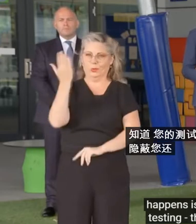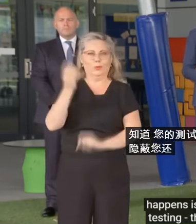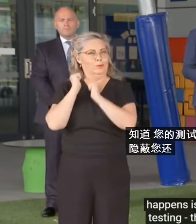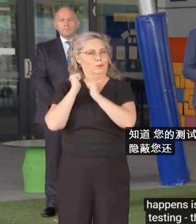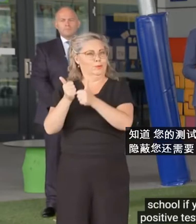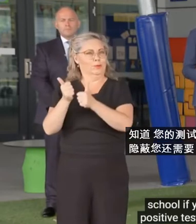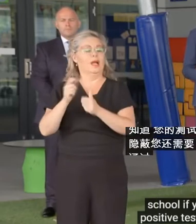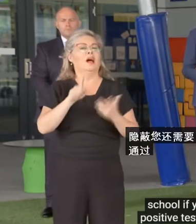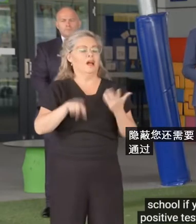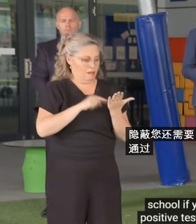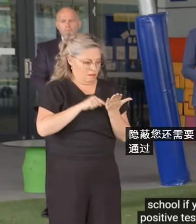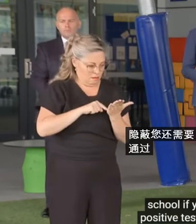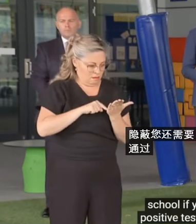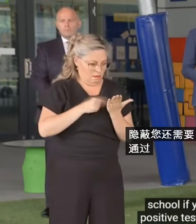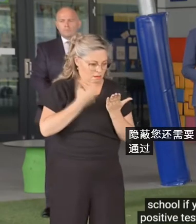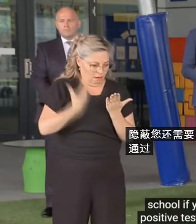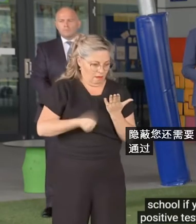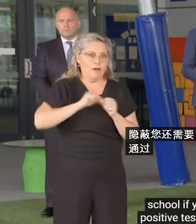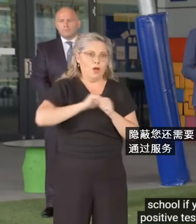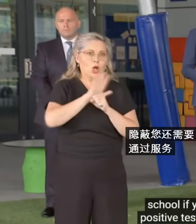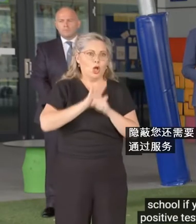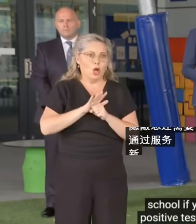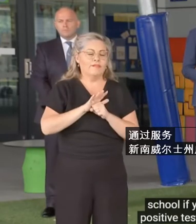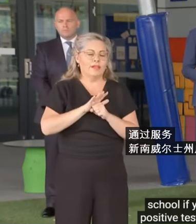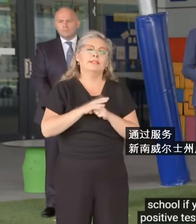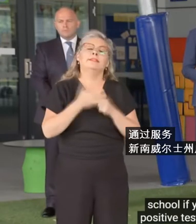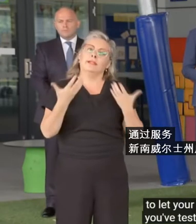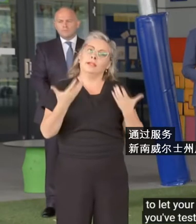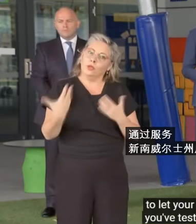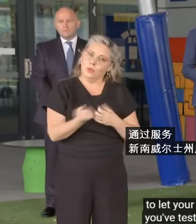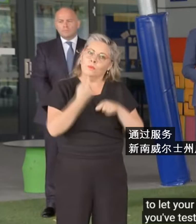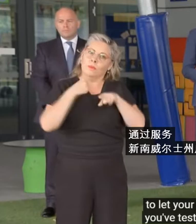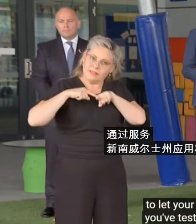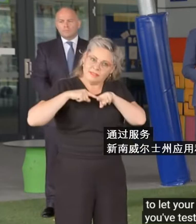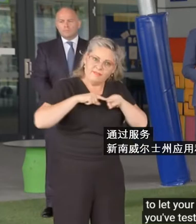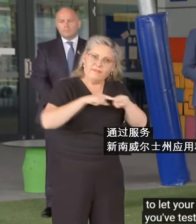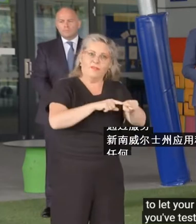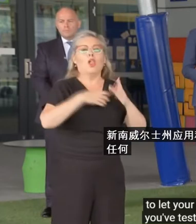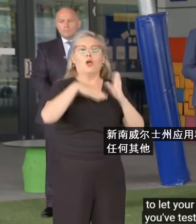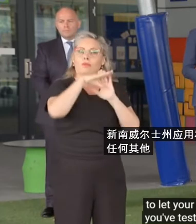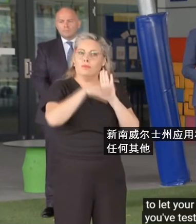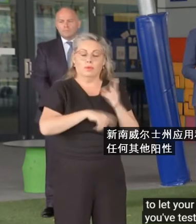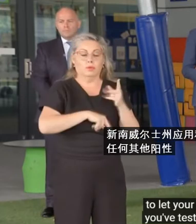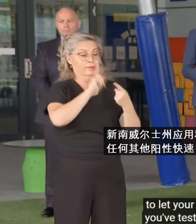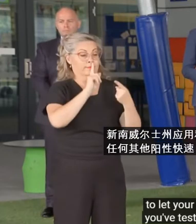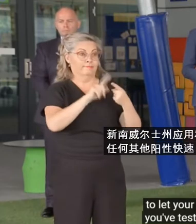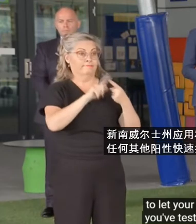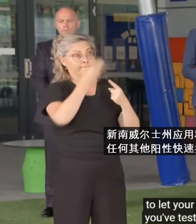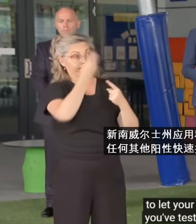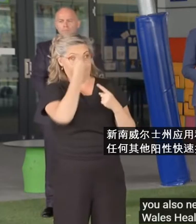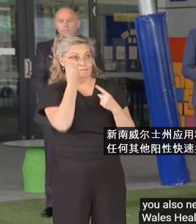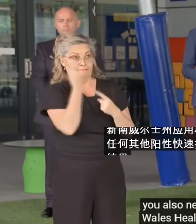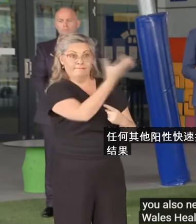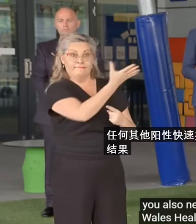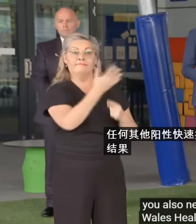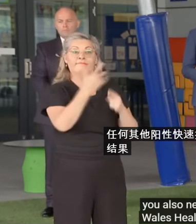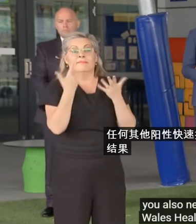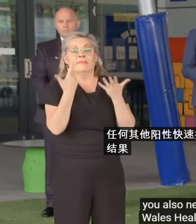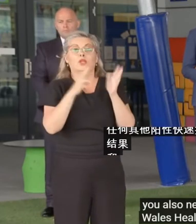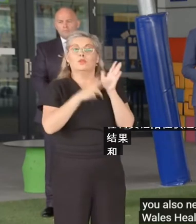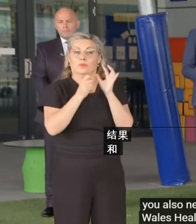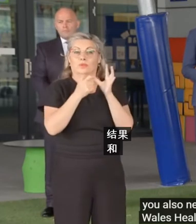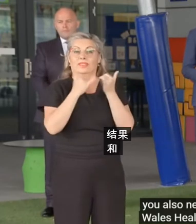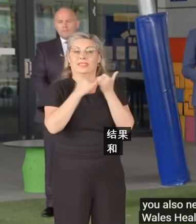You also need to let New South Wales Health know through the Service New South Wales app how you would report any other positive rapid antigen test